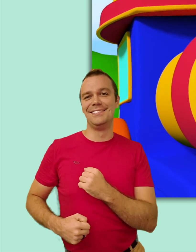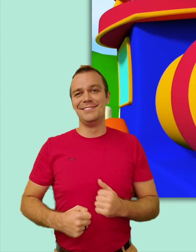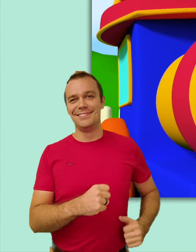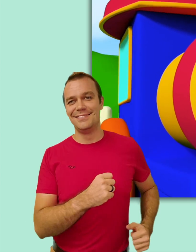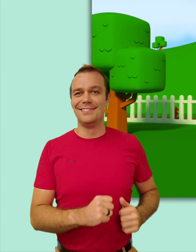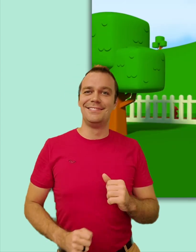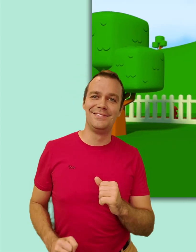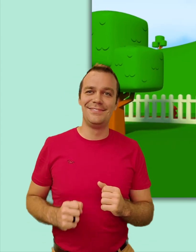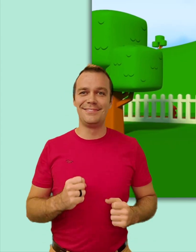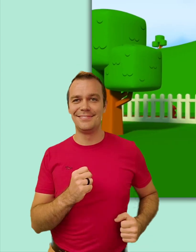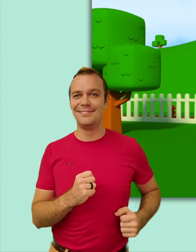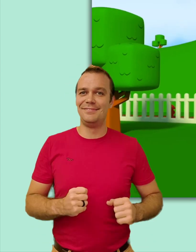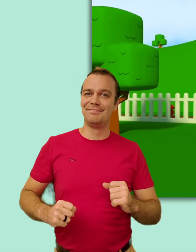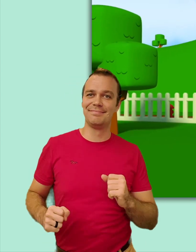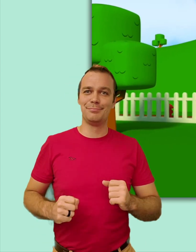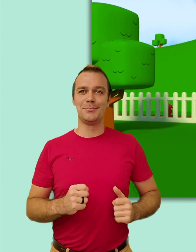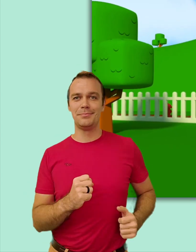hi-ho.